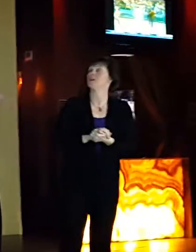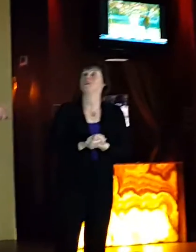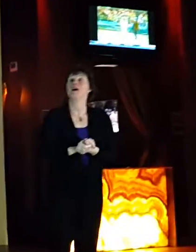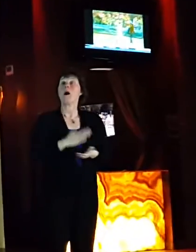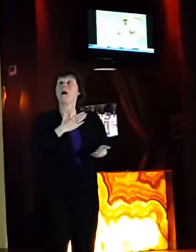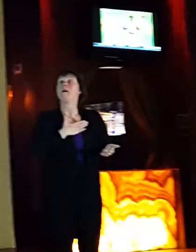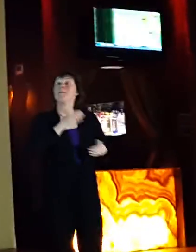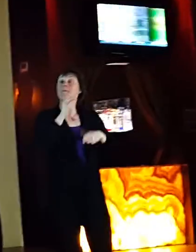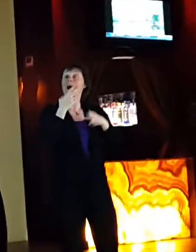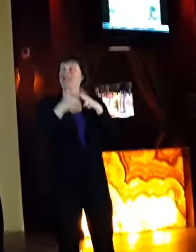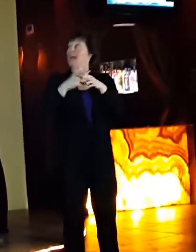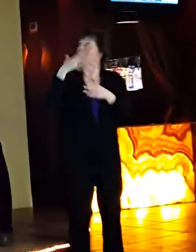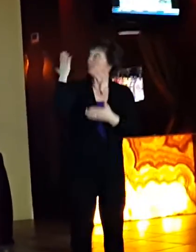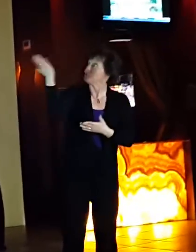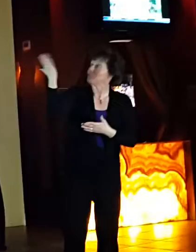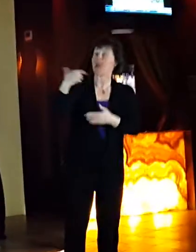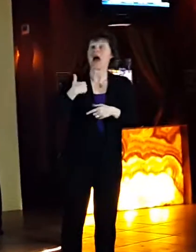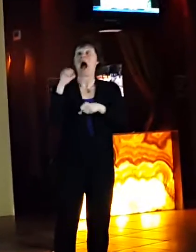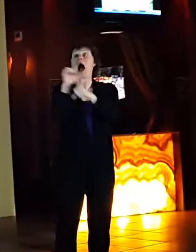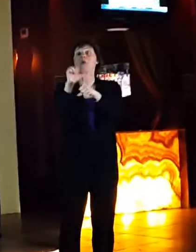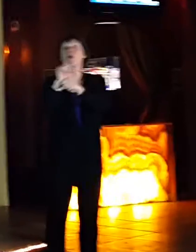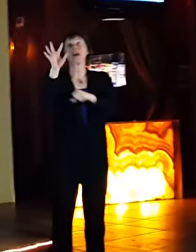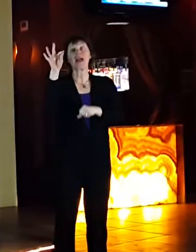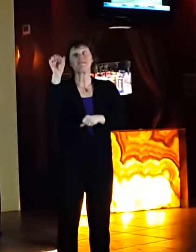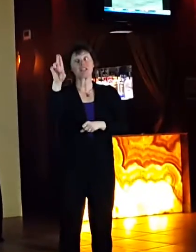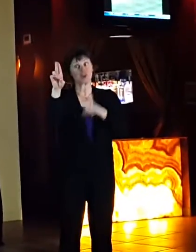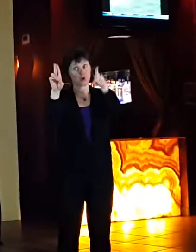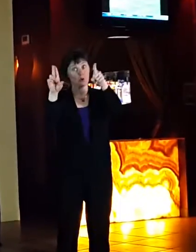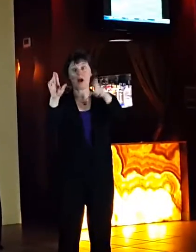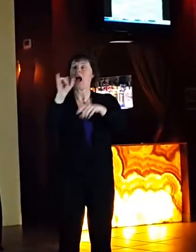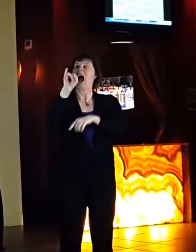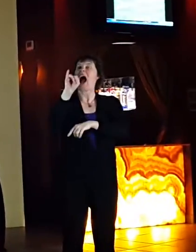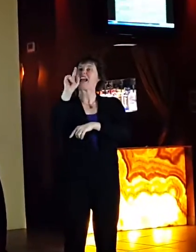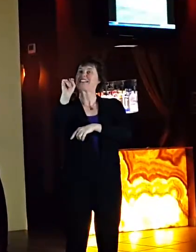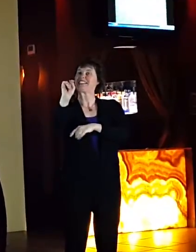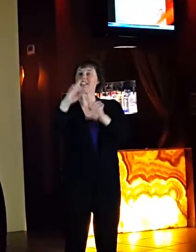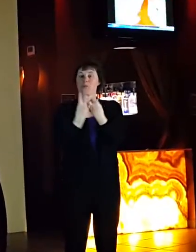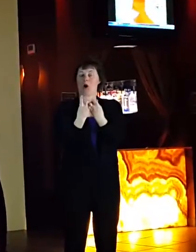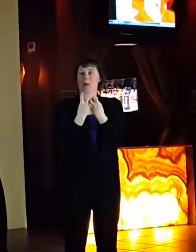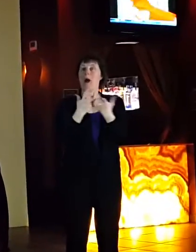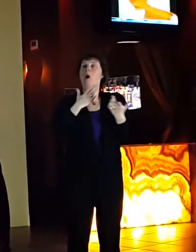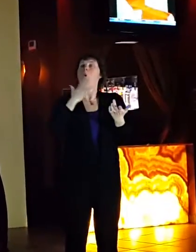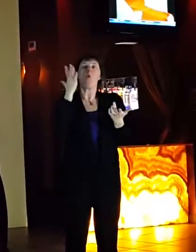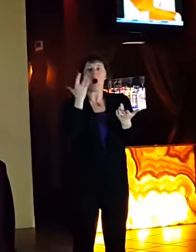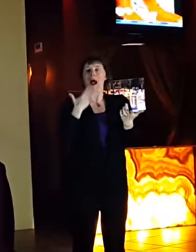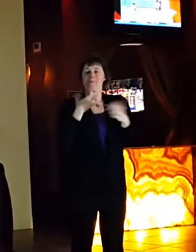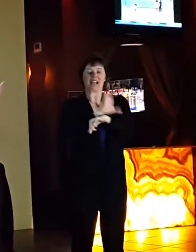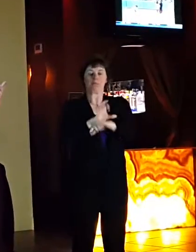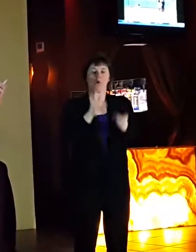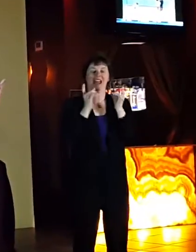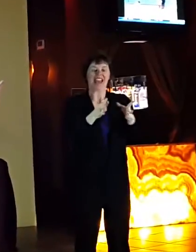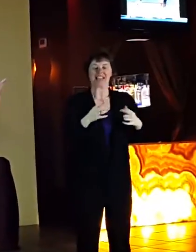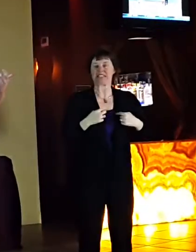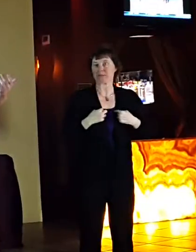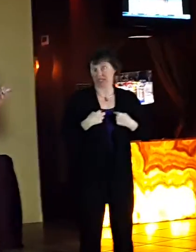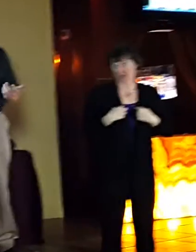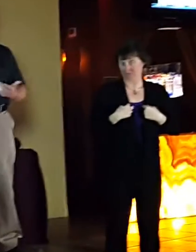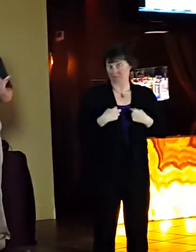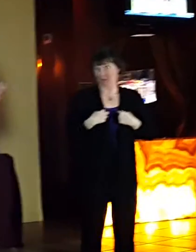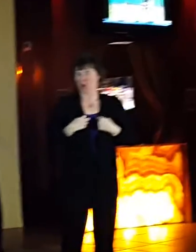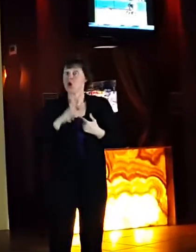So, my name is Eric Bowden. I work at Fitchburg State University in IT. This is why my computer hates me.